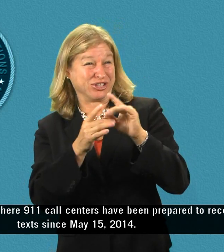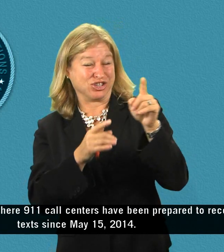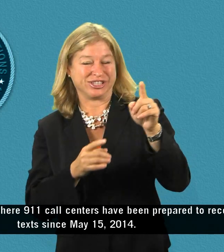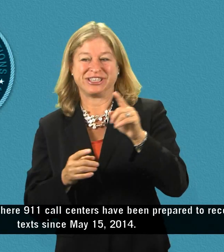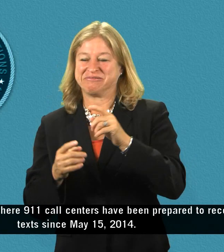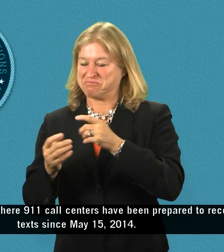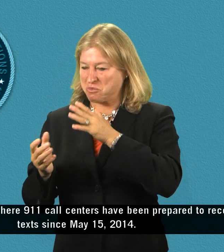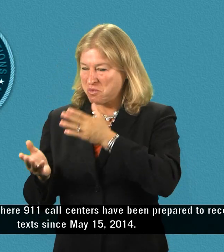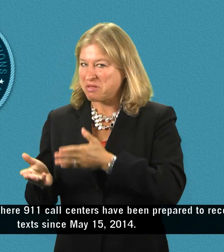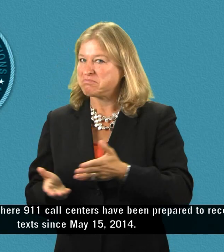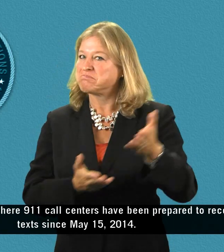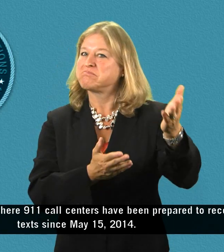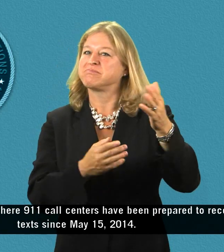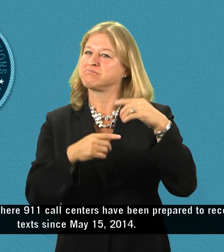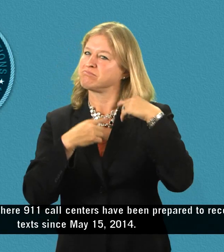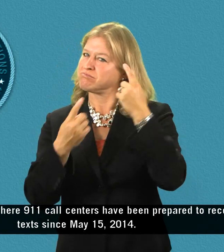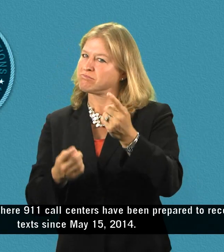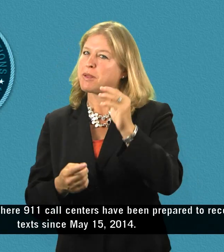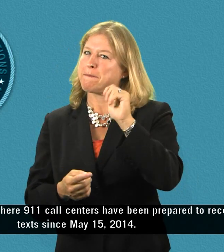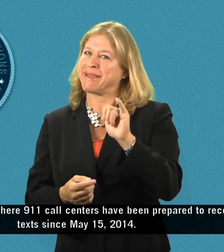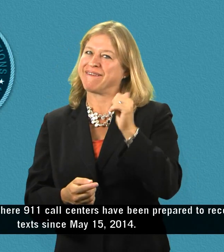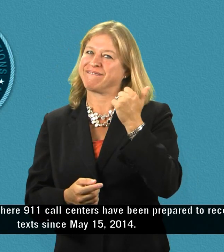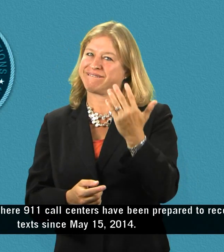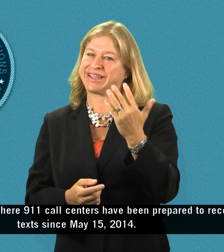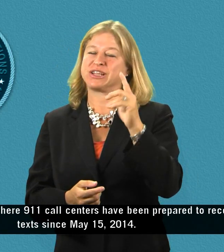since May 15, 2014.